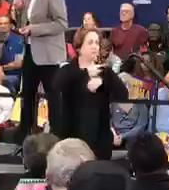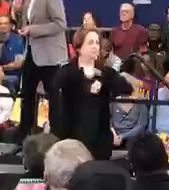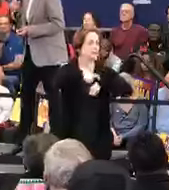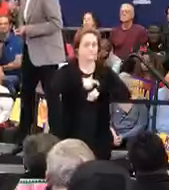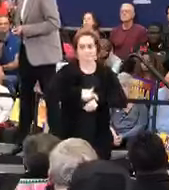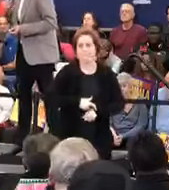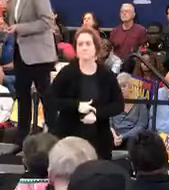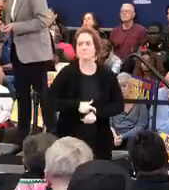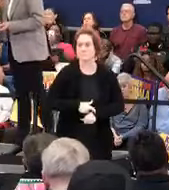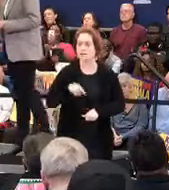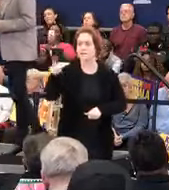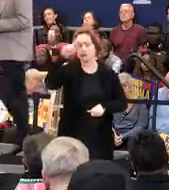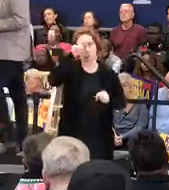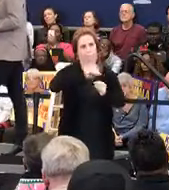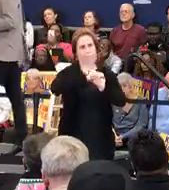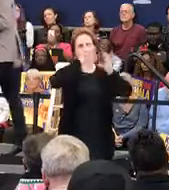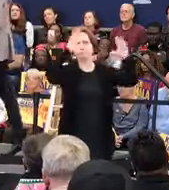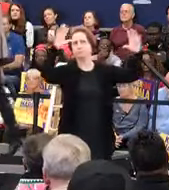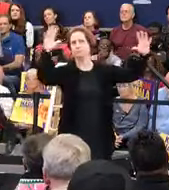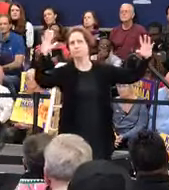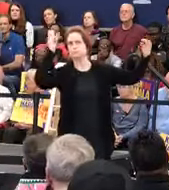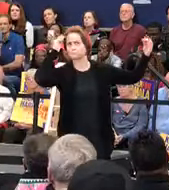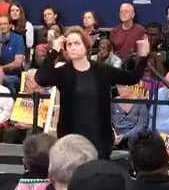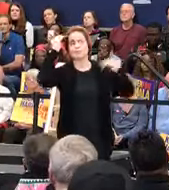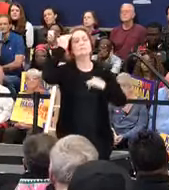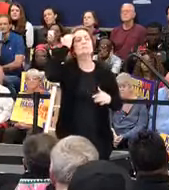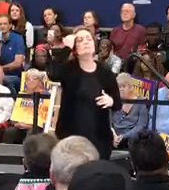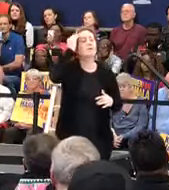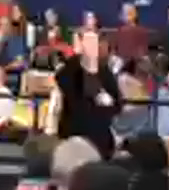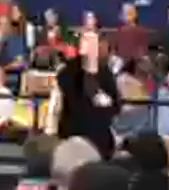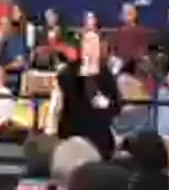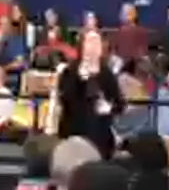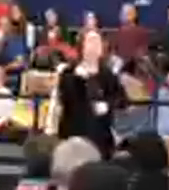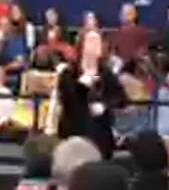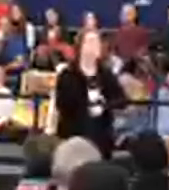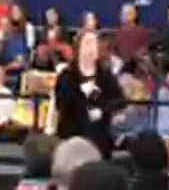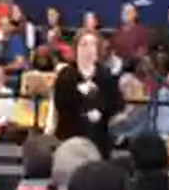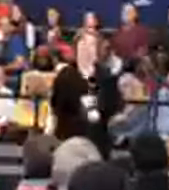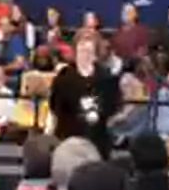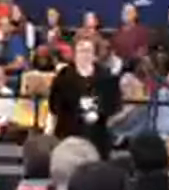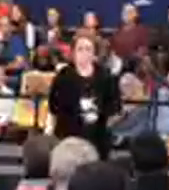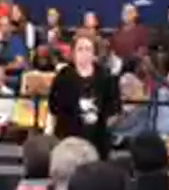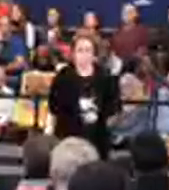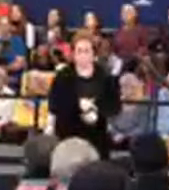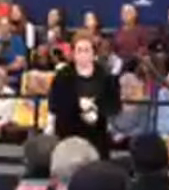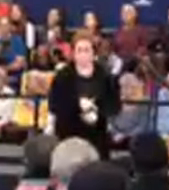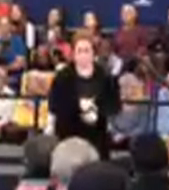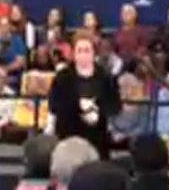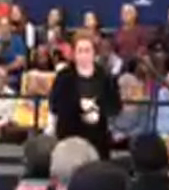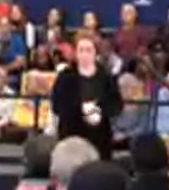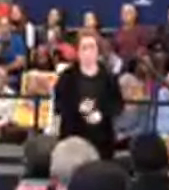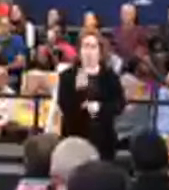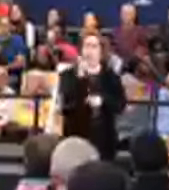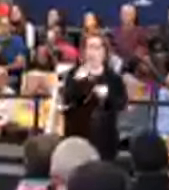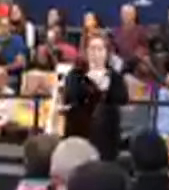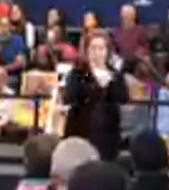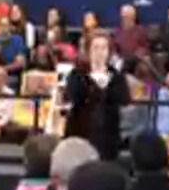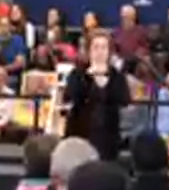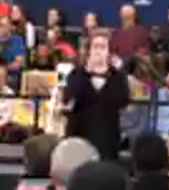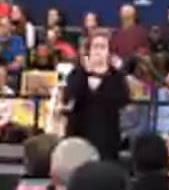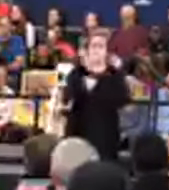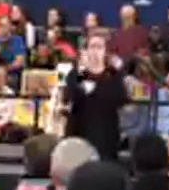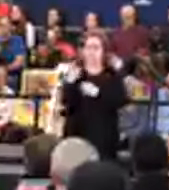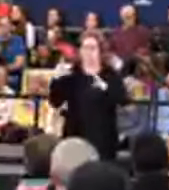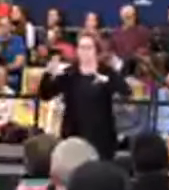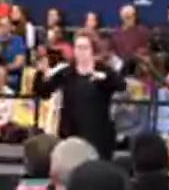They imagined that there would be a moment where some branch of our government would